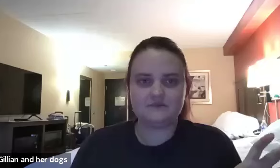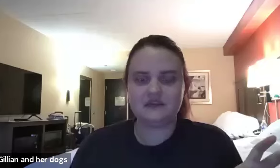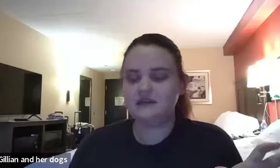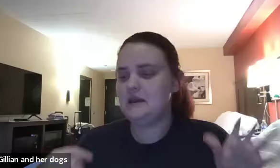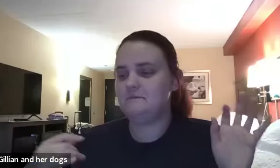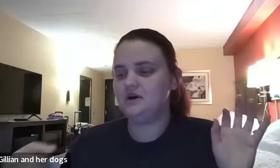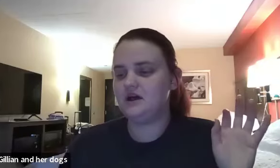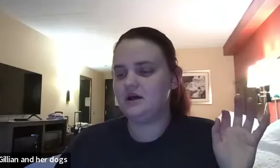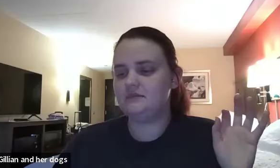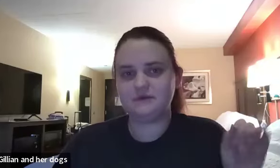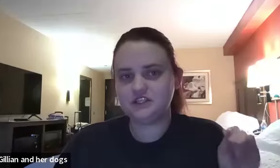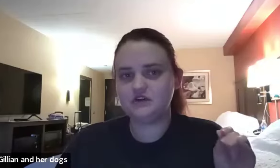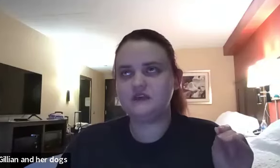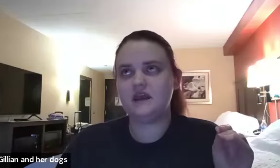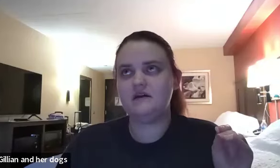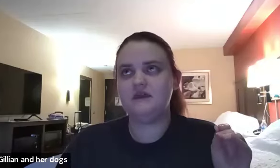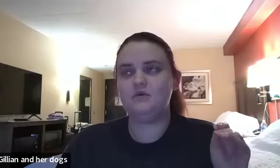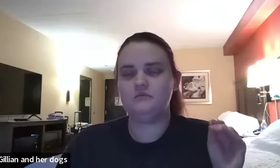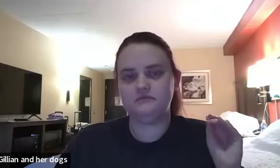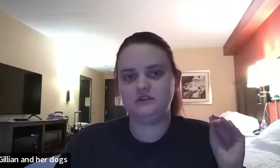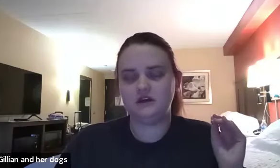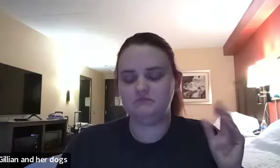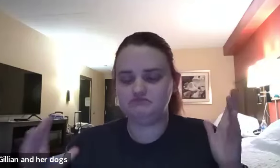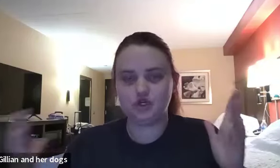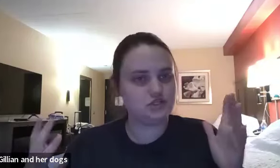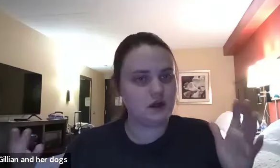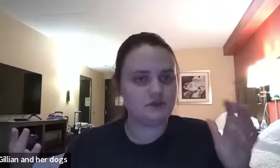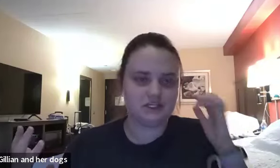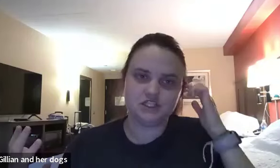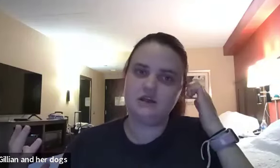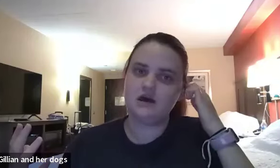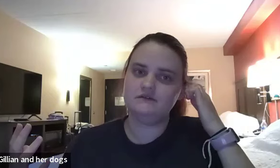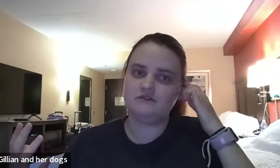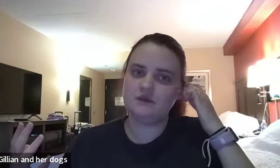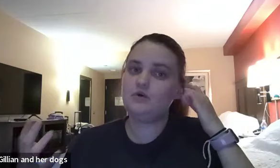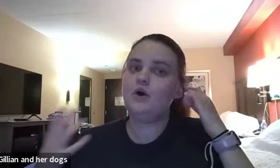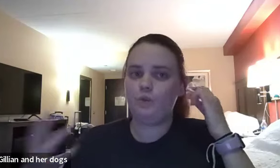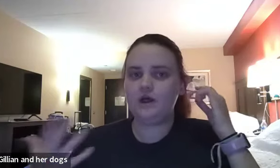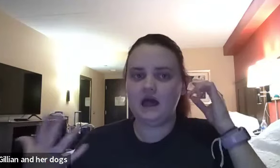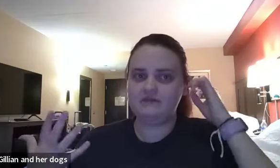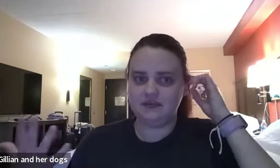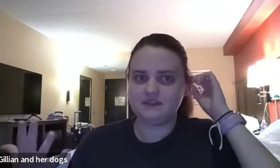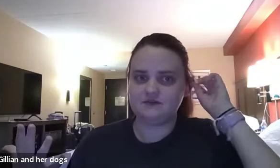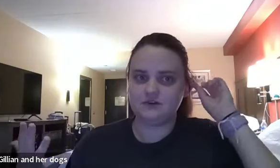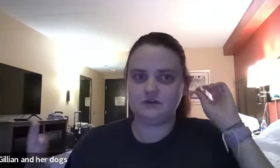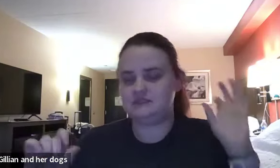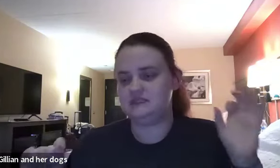name sign, but especially those that have a more larger population of deaf people will have name signs for their